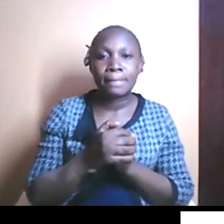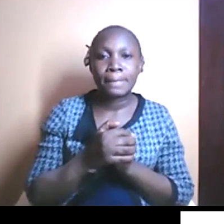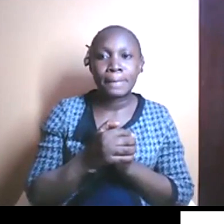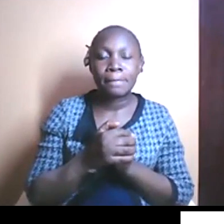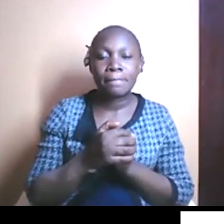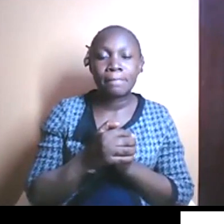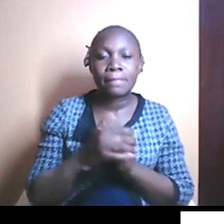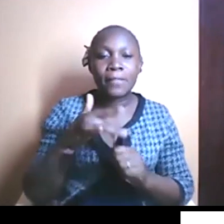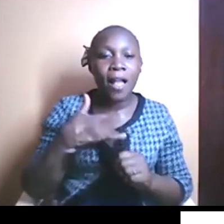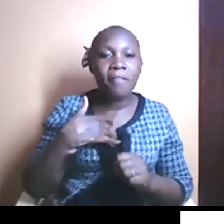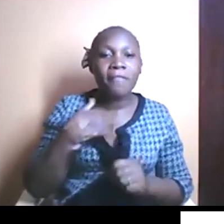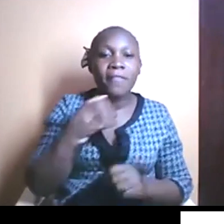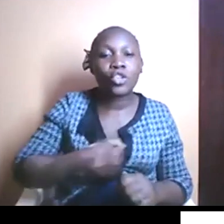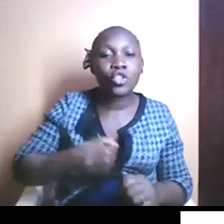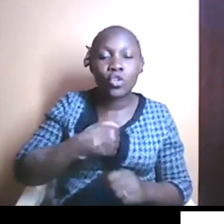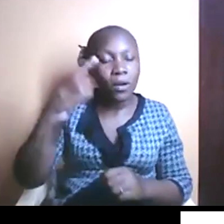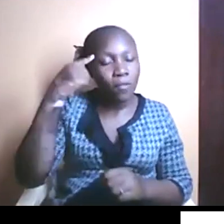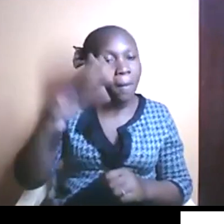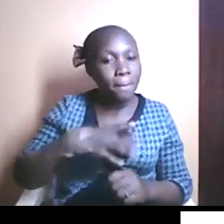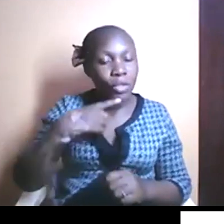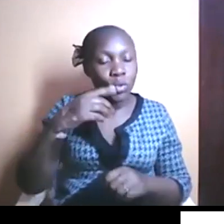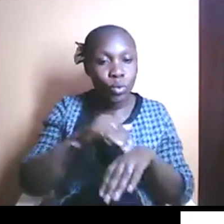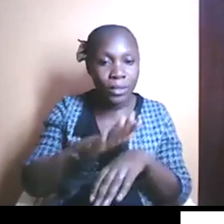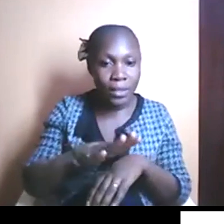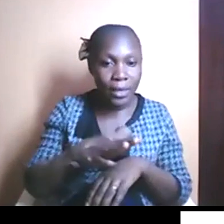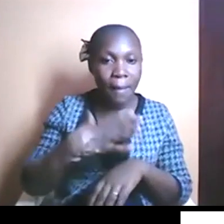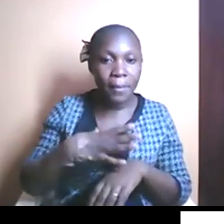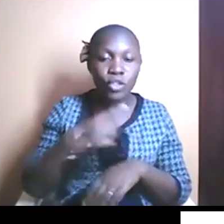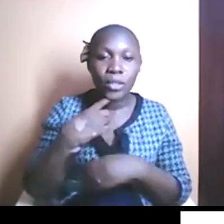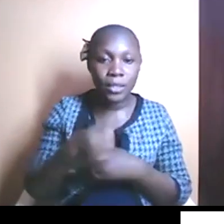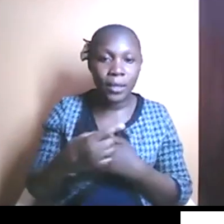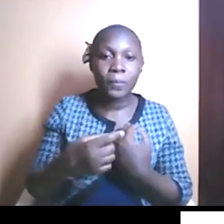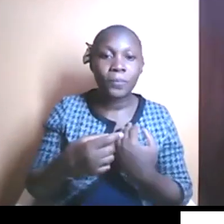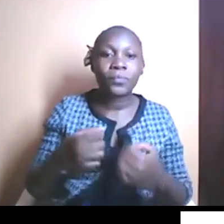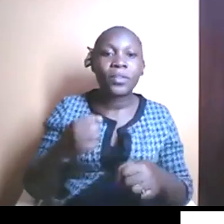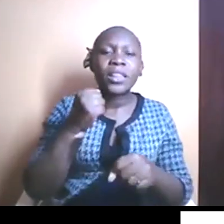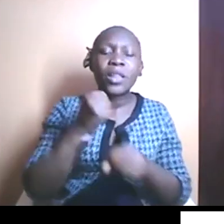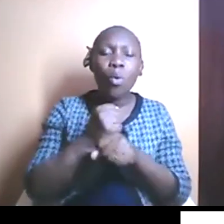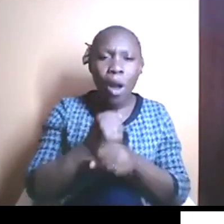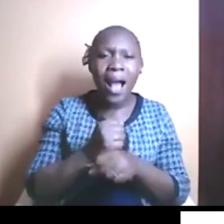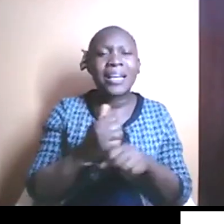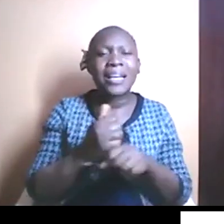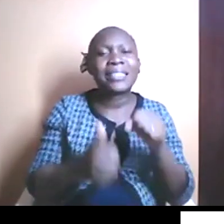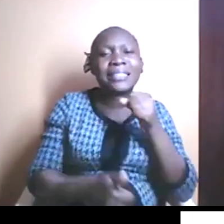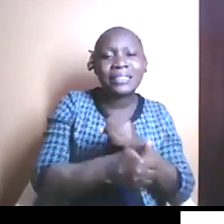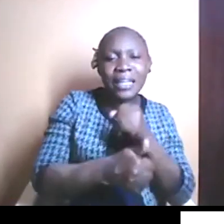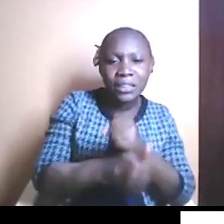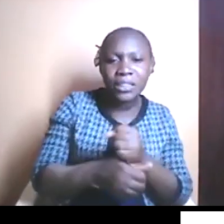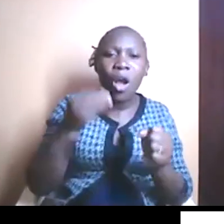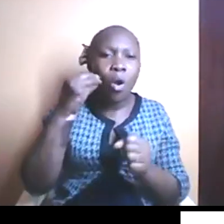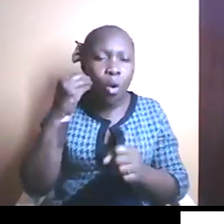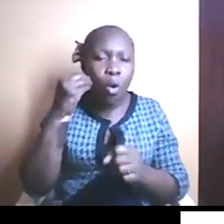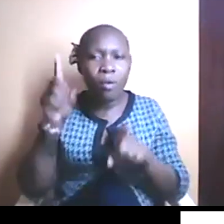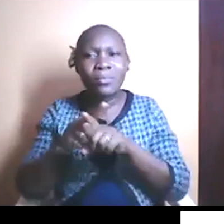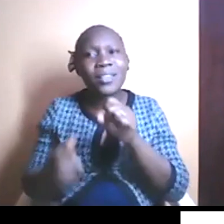person who's asked. She's saying her workplace and home are both toxic. How does she move?